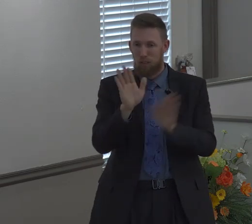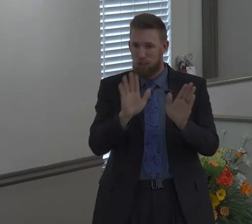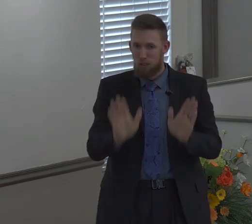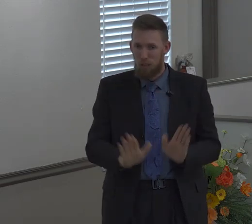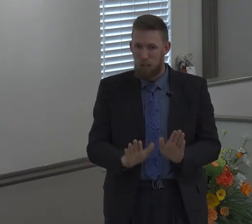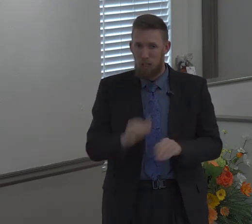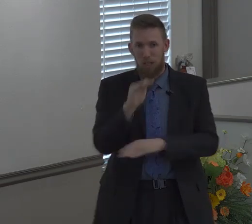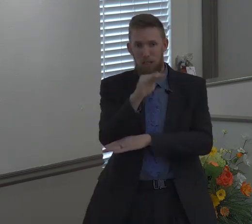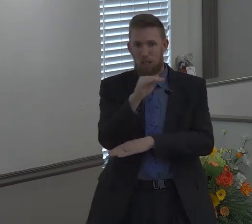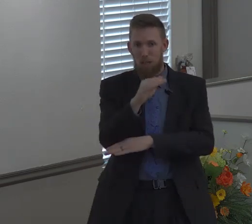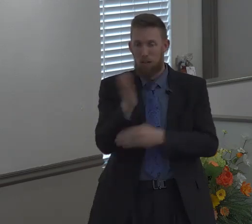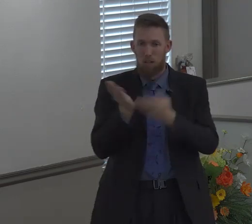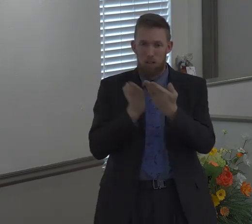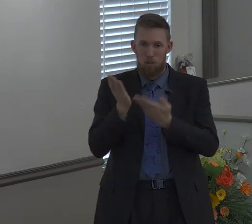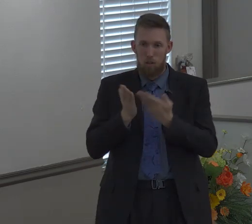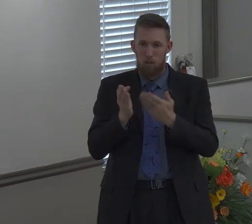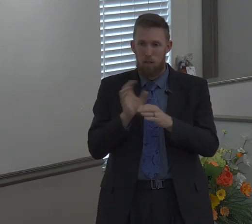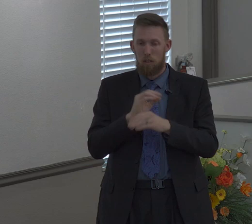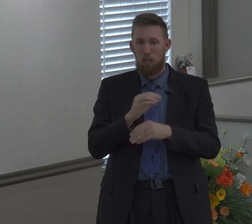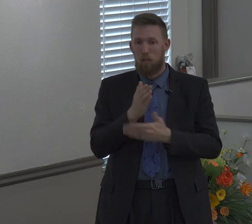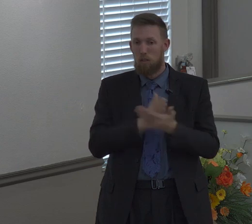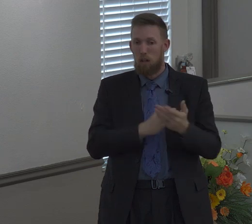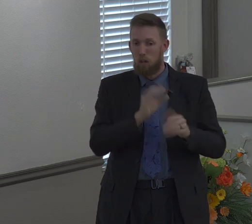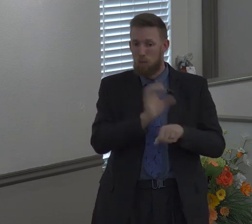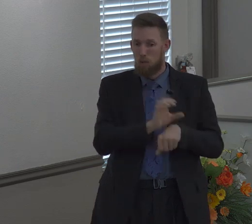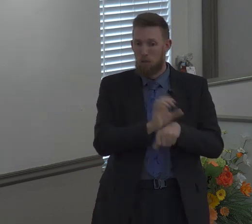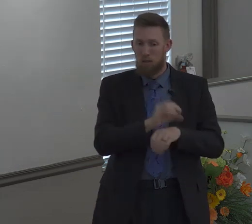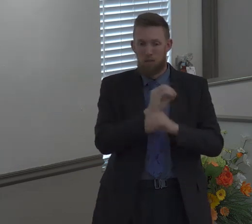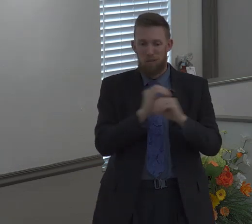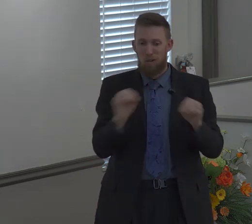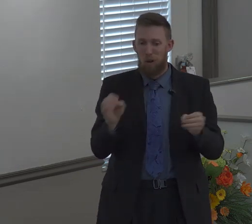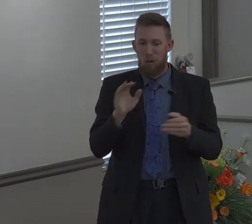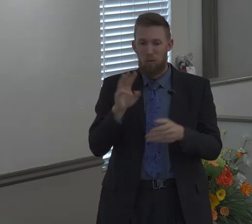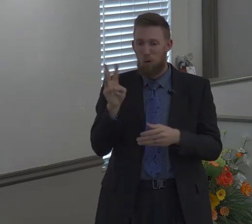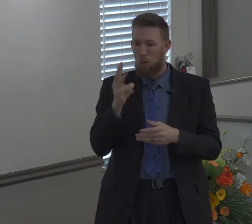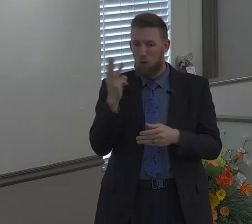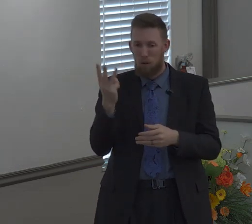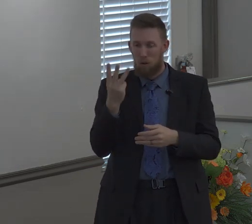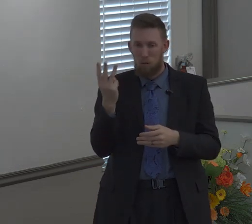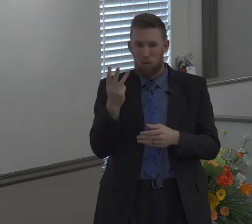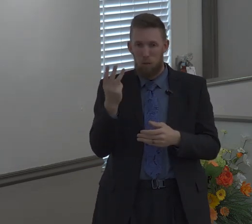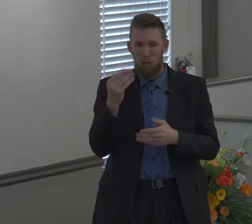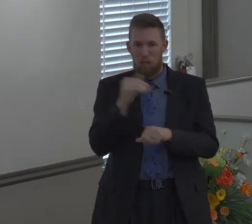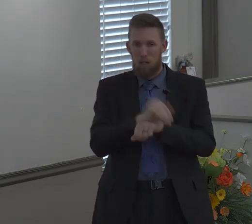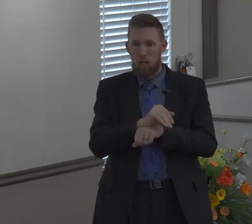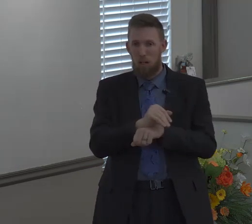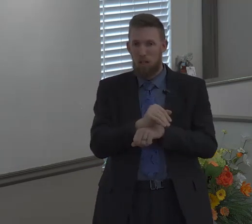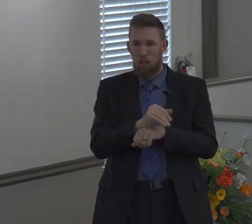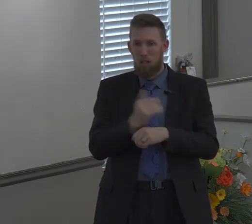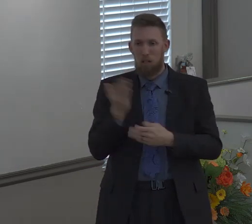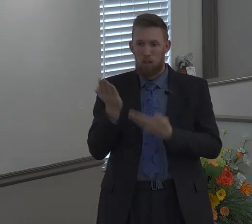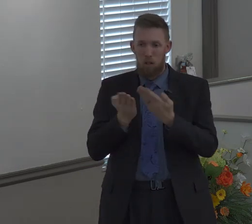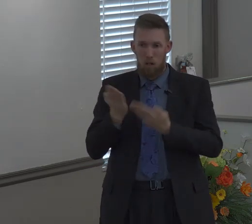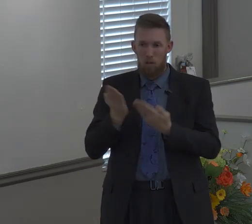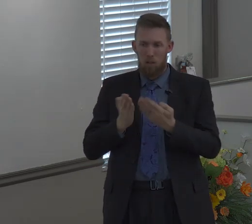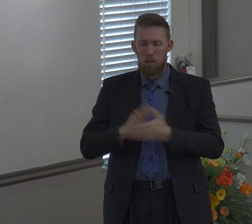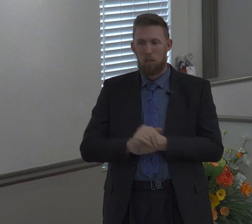service. Some churches, no more midweek service. You know, in the first century church, they met together every